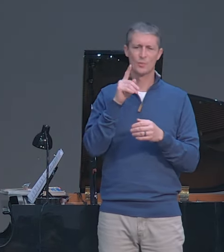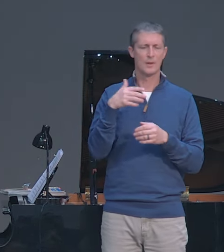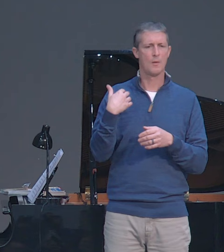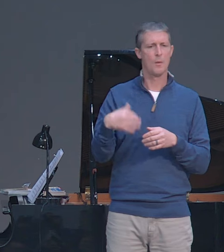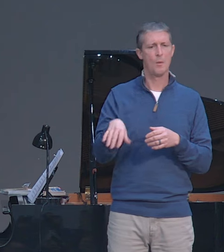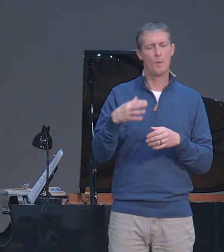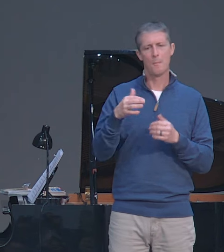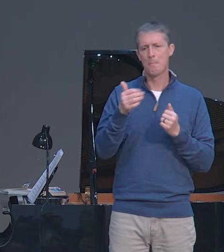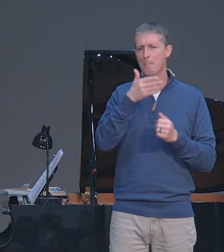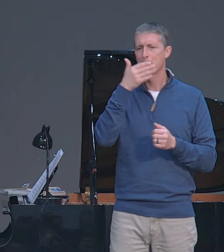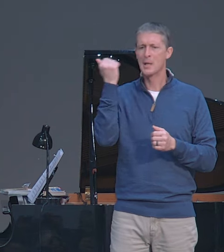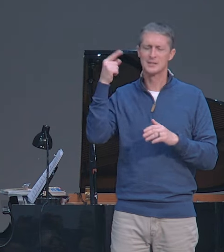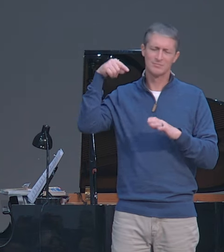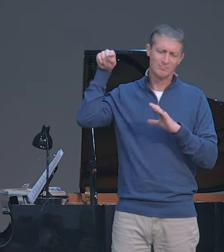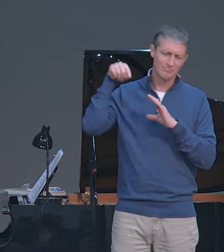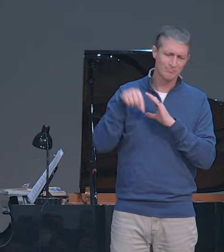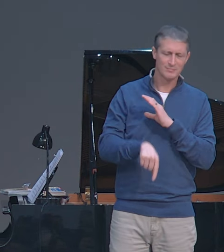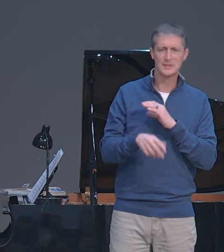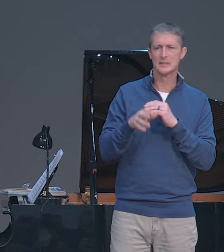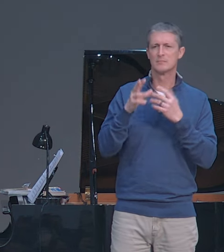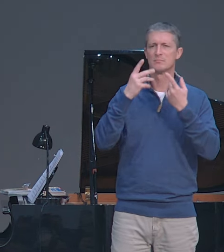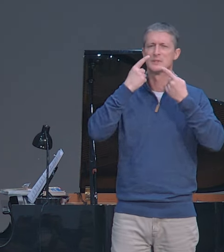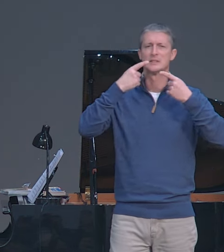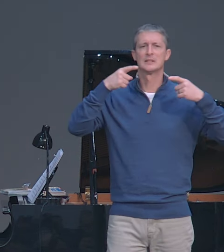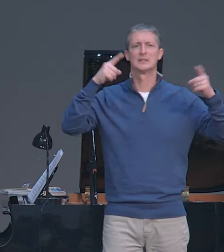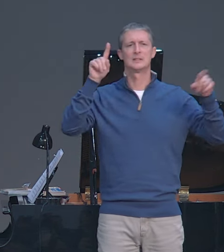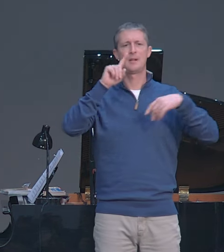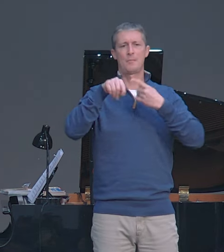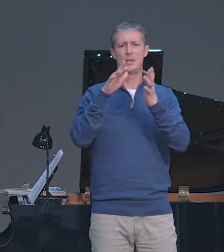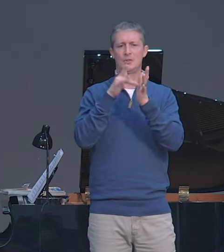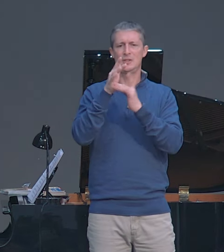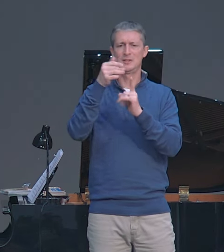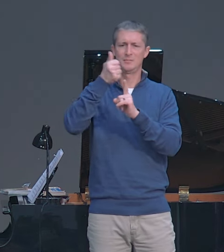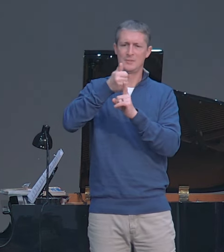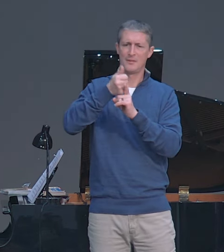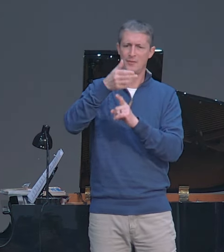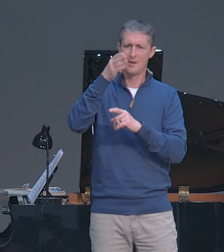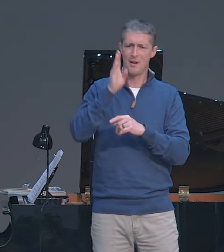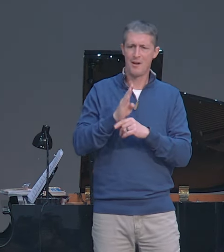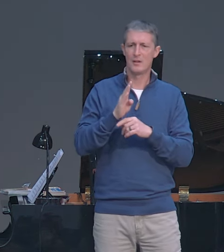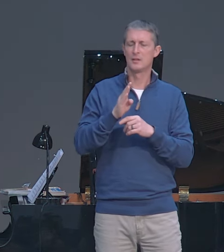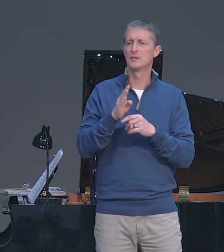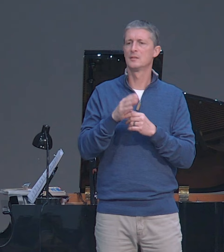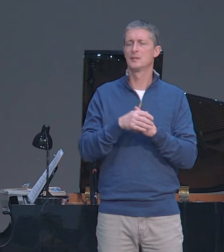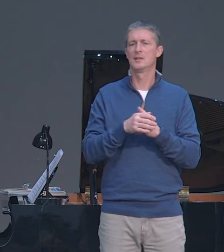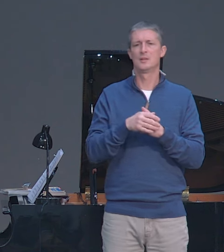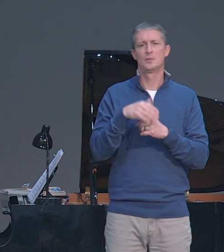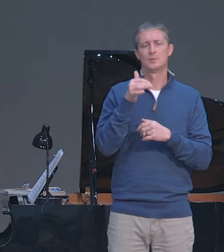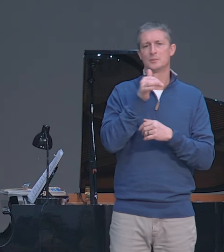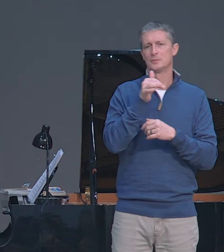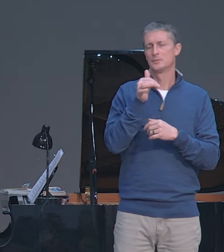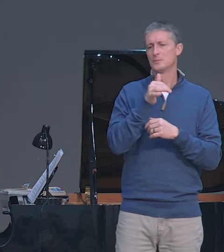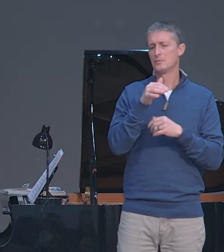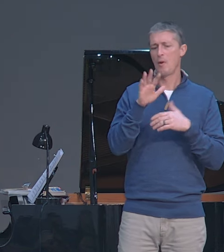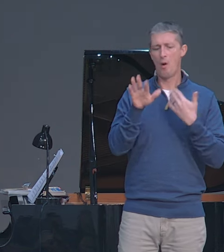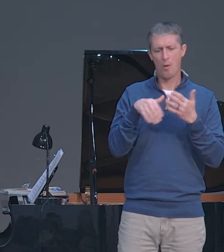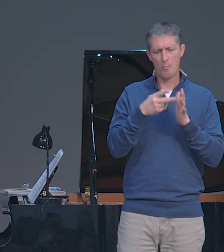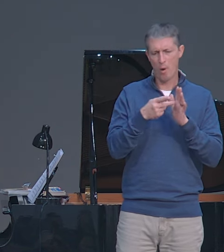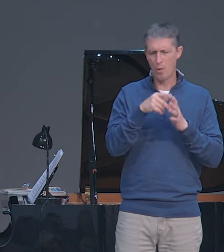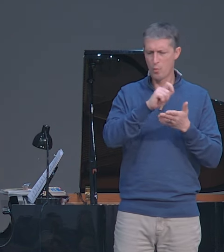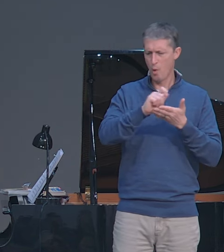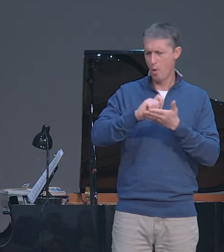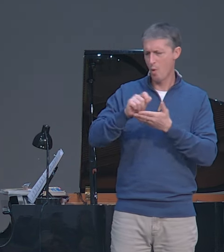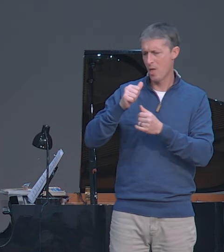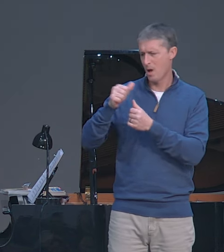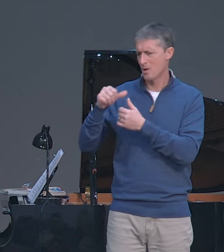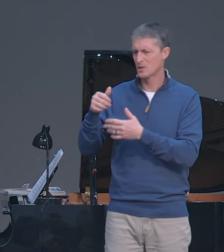declaration about Jesus Christ as God ever written by the Apostle Paul in any of his letters.